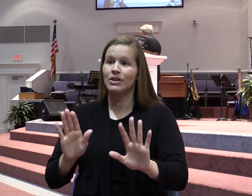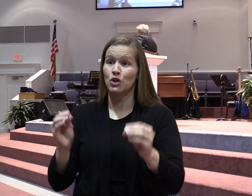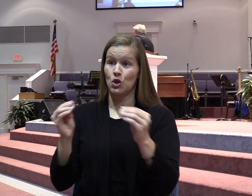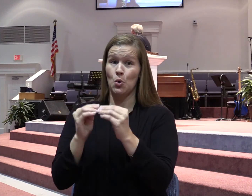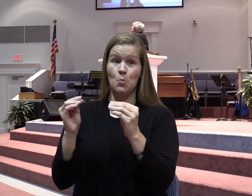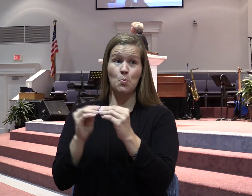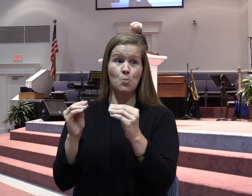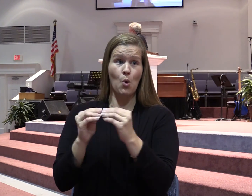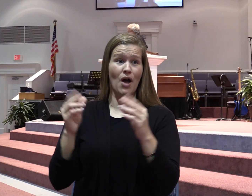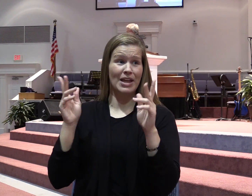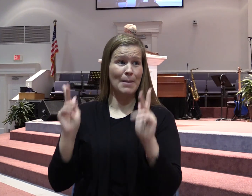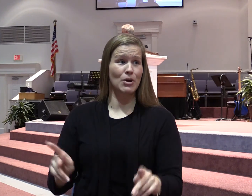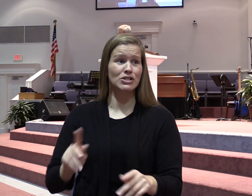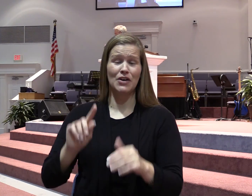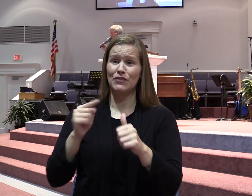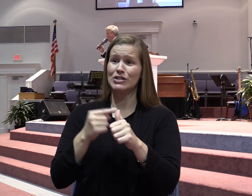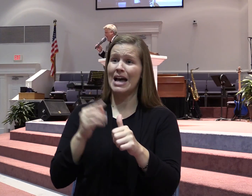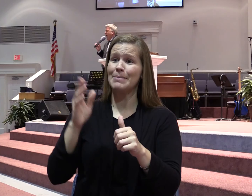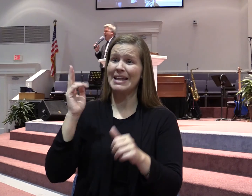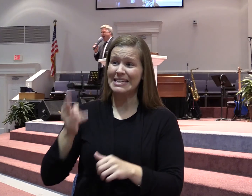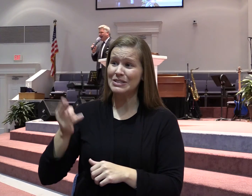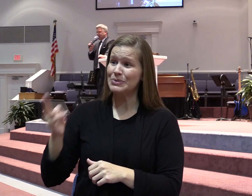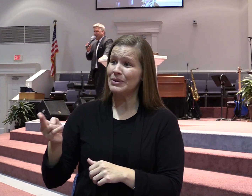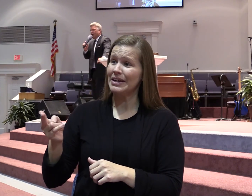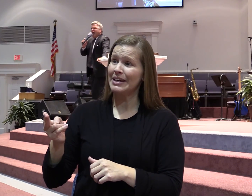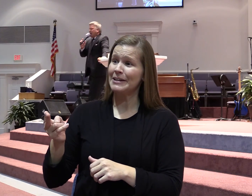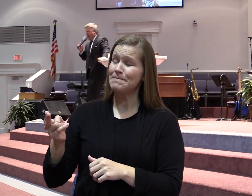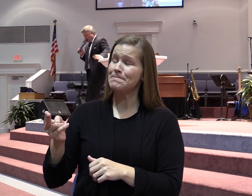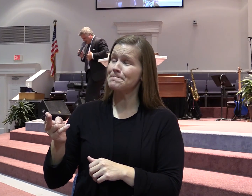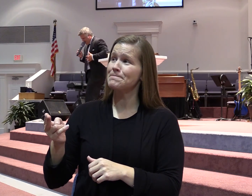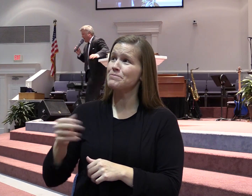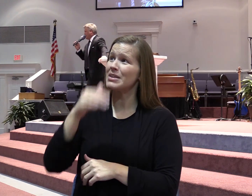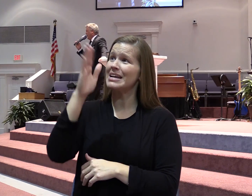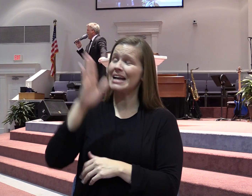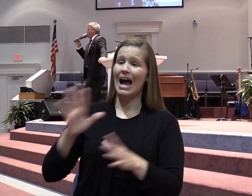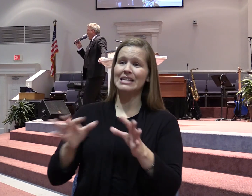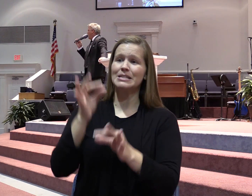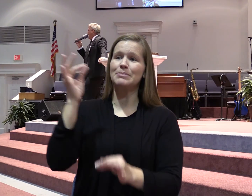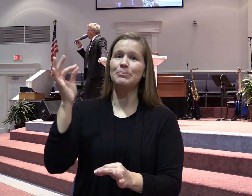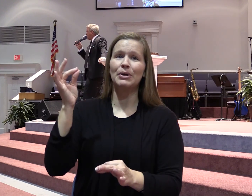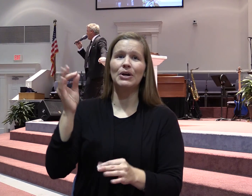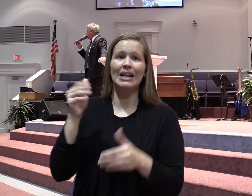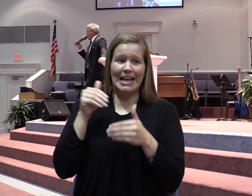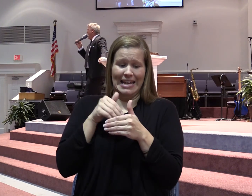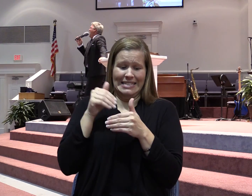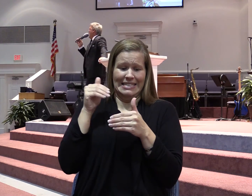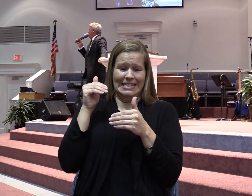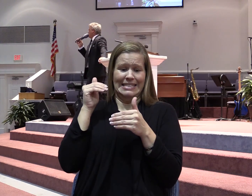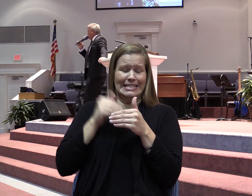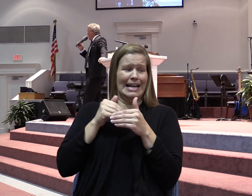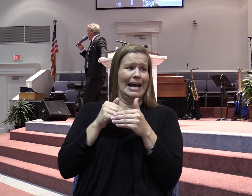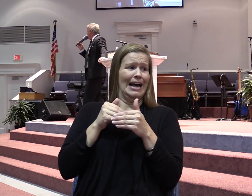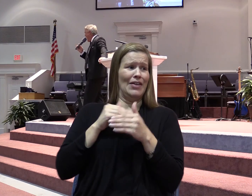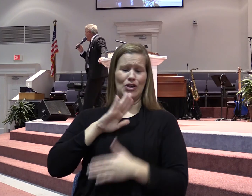Homo sapien. For the first time in history, in Acts 2, God's Spirit took up permanent residence in